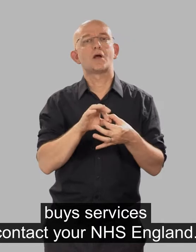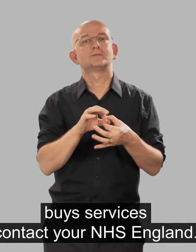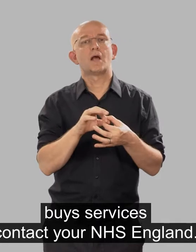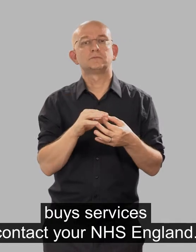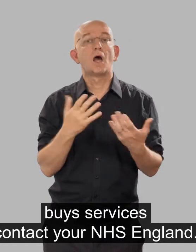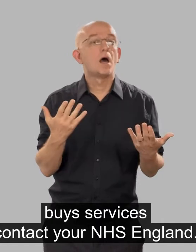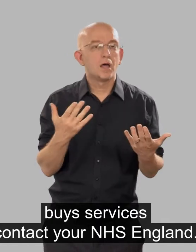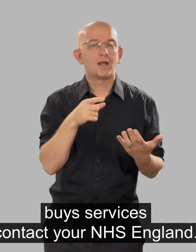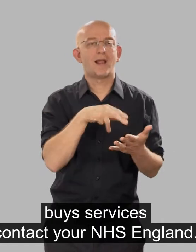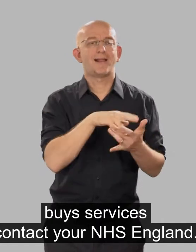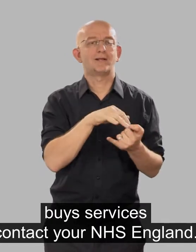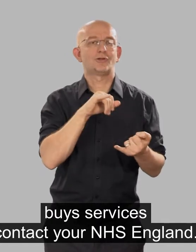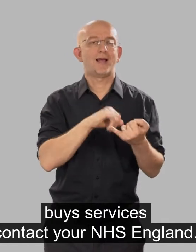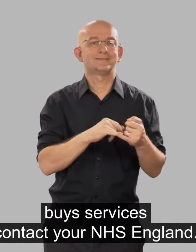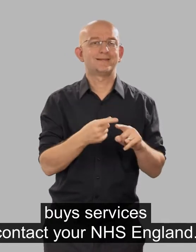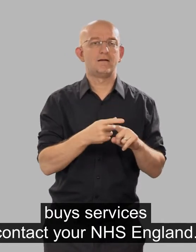NHS England.